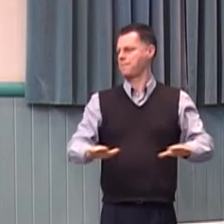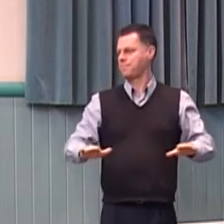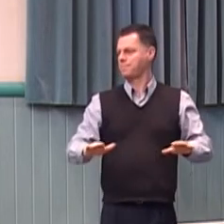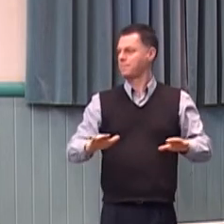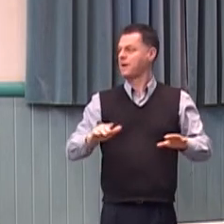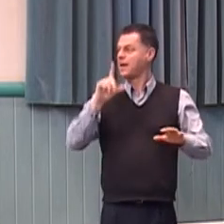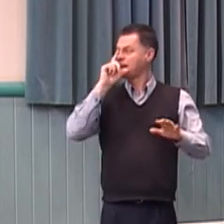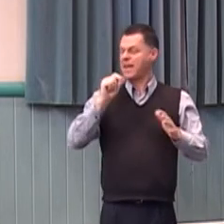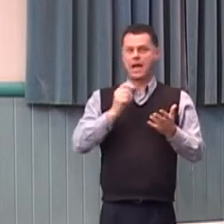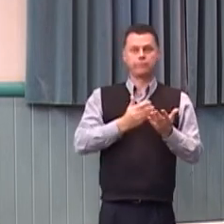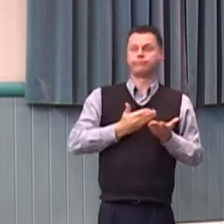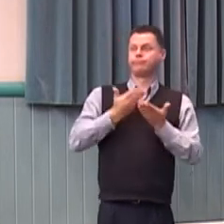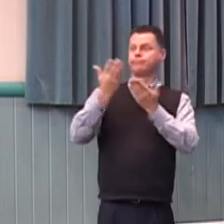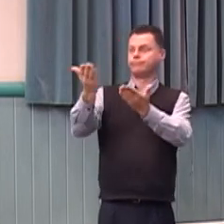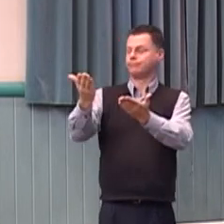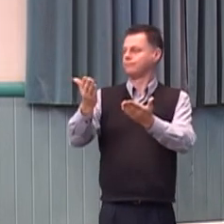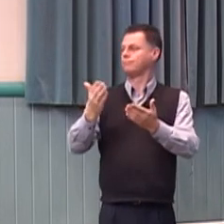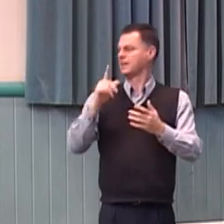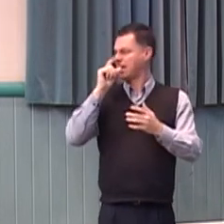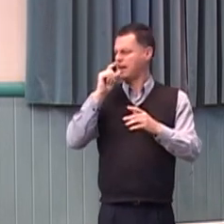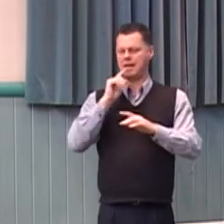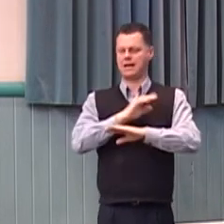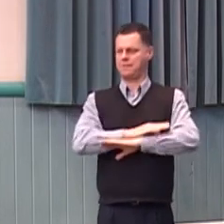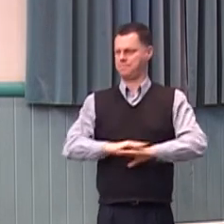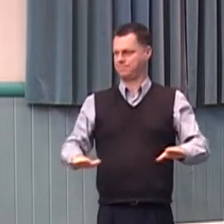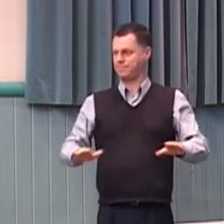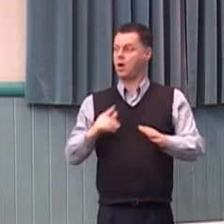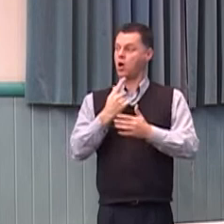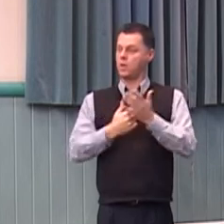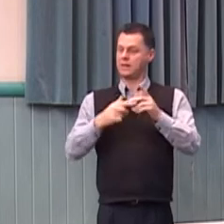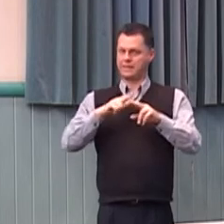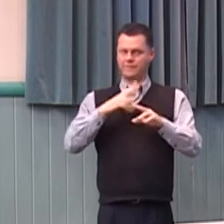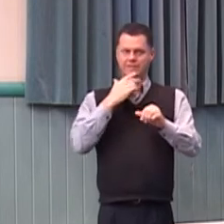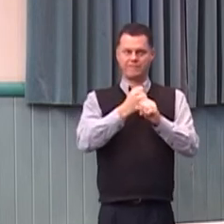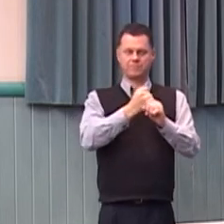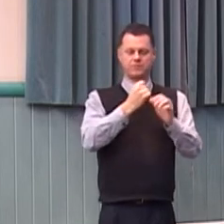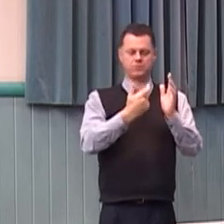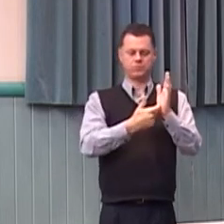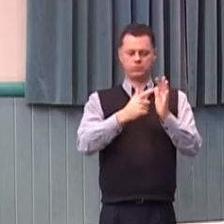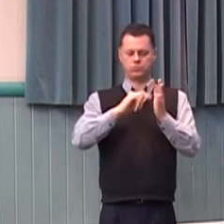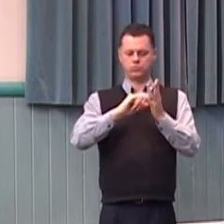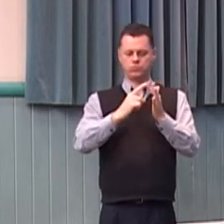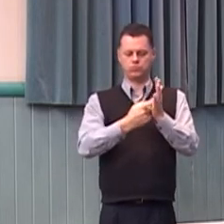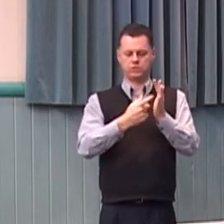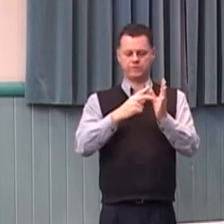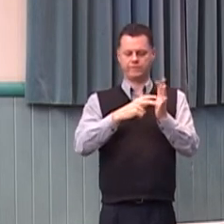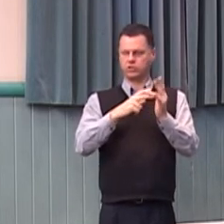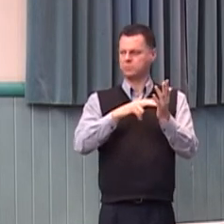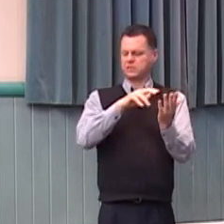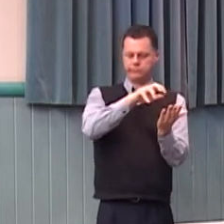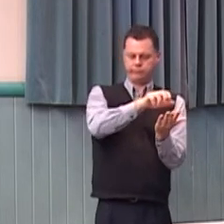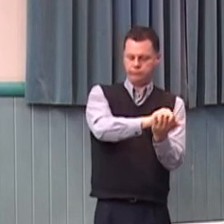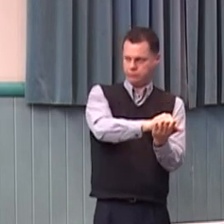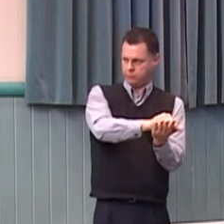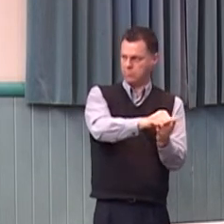the reservation is removed. So in order to remove the reservation, we need to speak with the state government, which is what we're